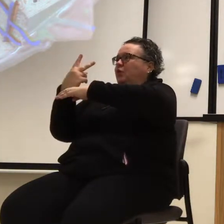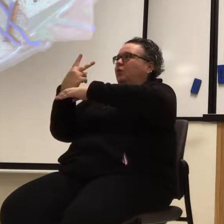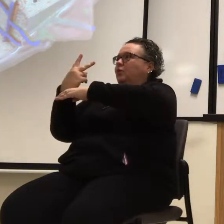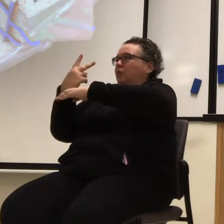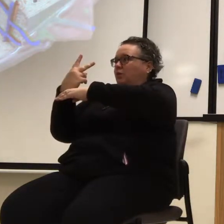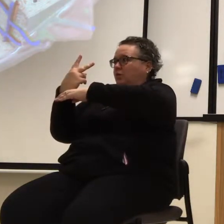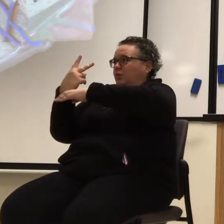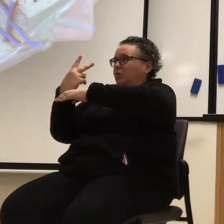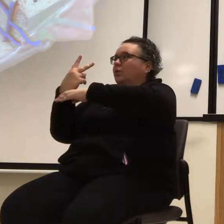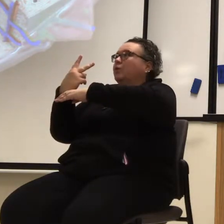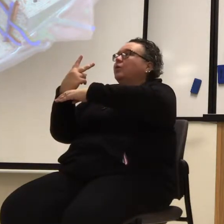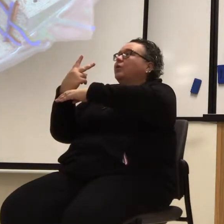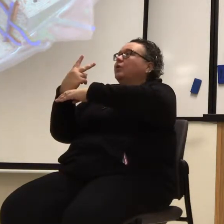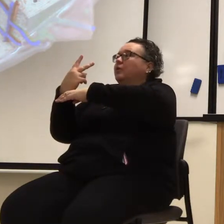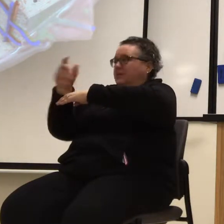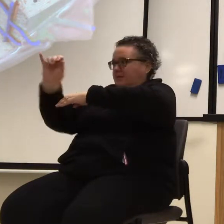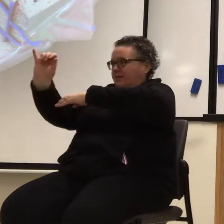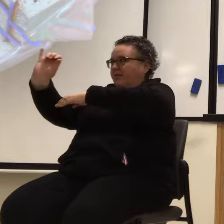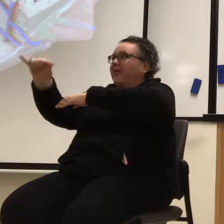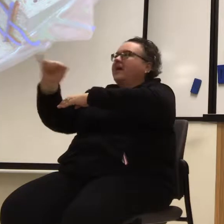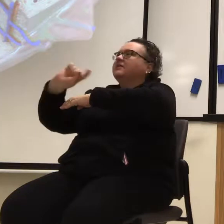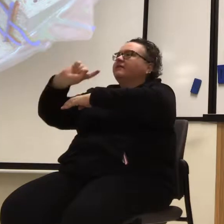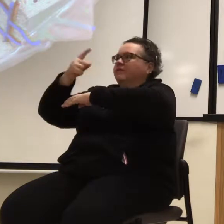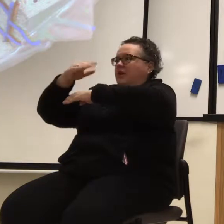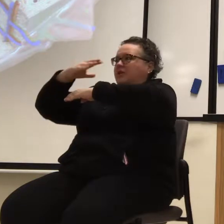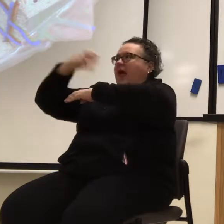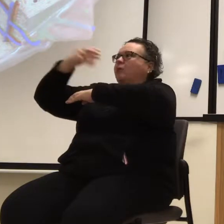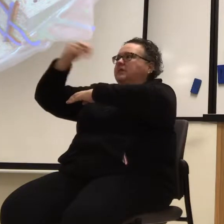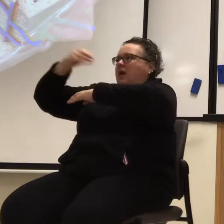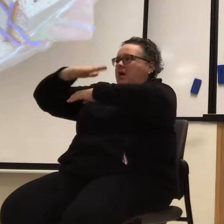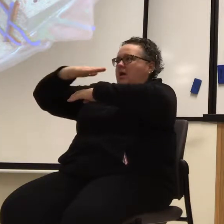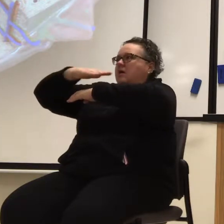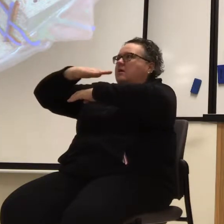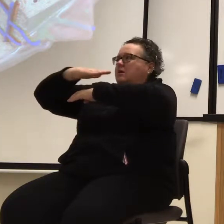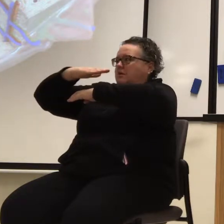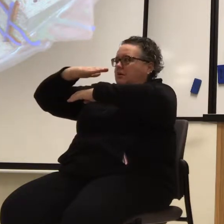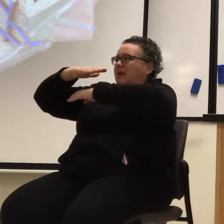Osteogenic. It's got osteoblasts, right? They build bone.